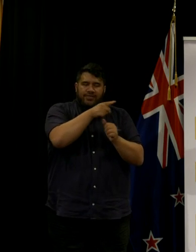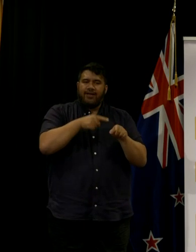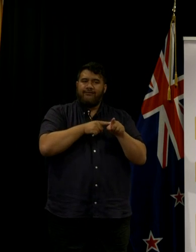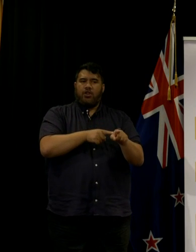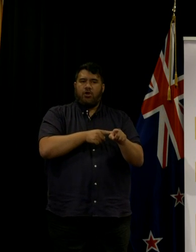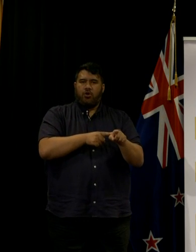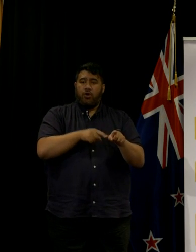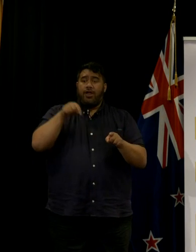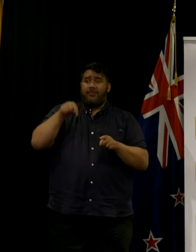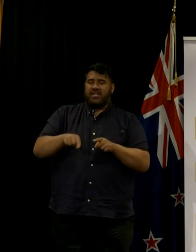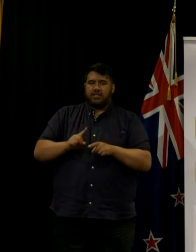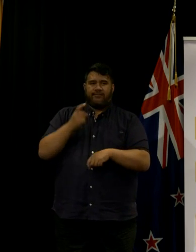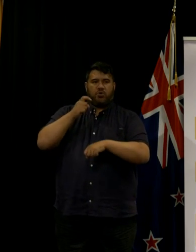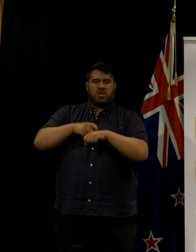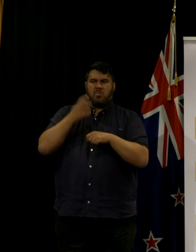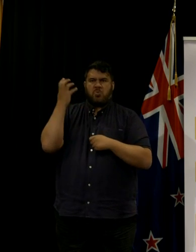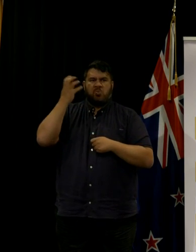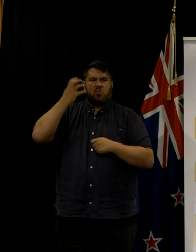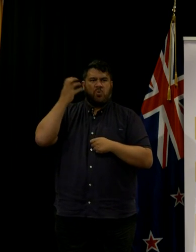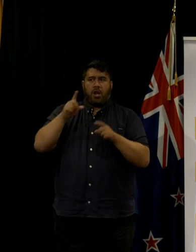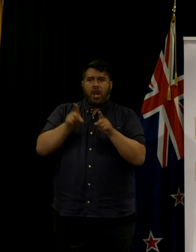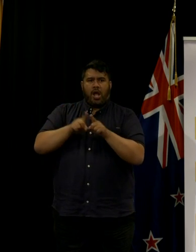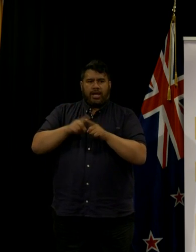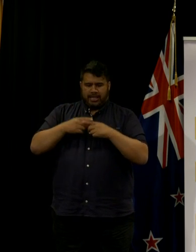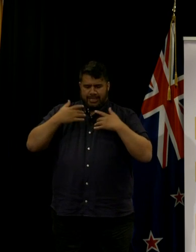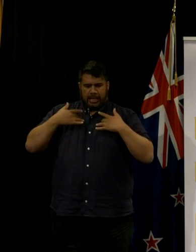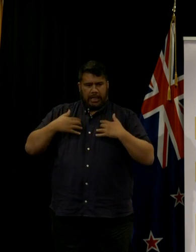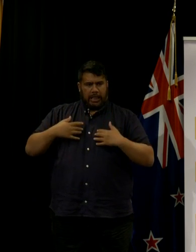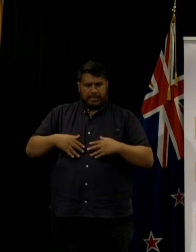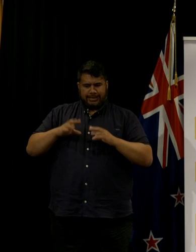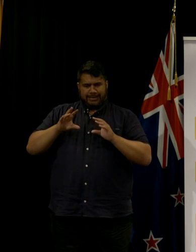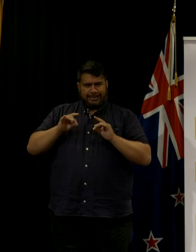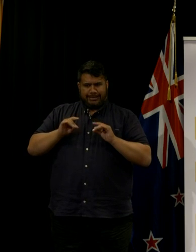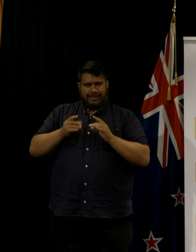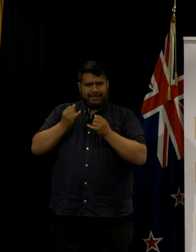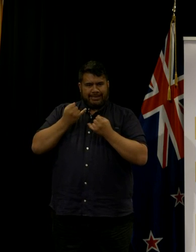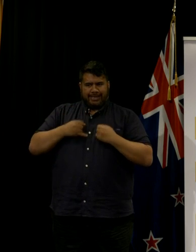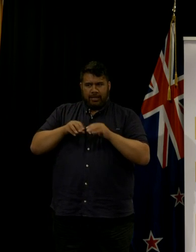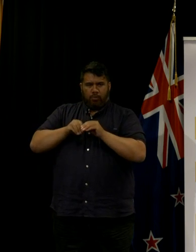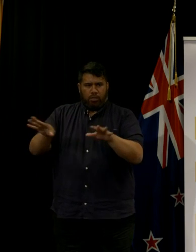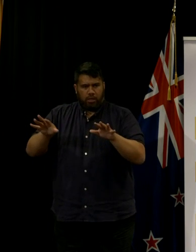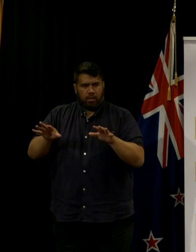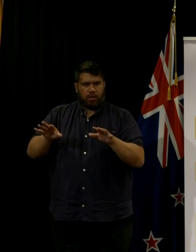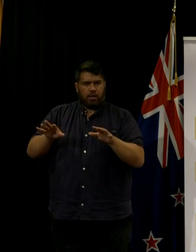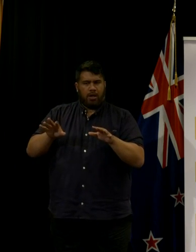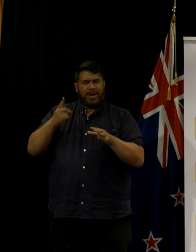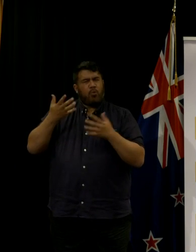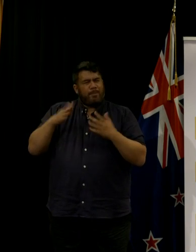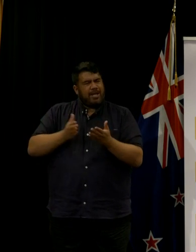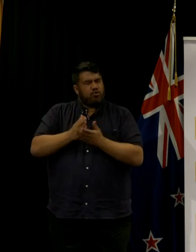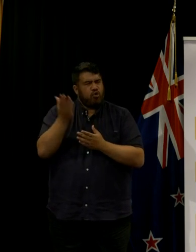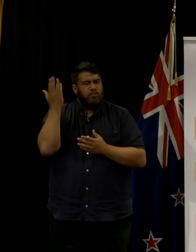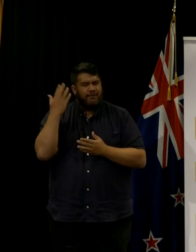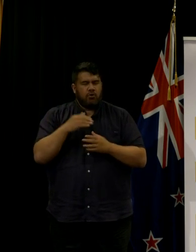might be the first time we're talking about it in a pandemic, we've seen it through earthquakes and tsunami risk